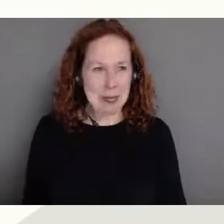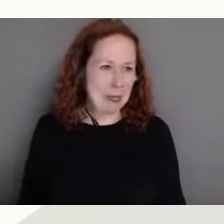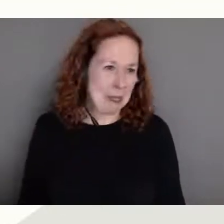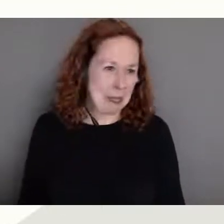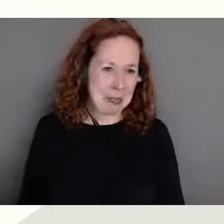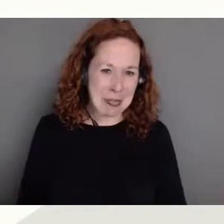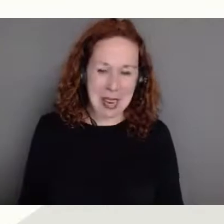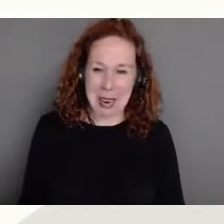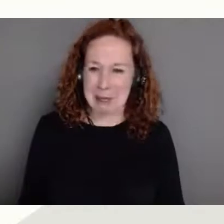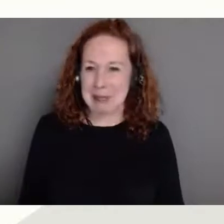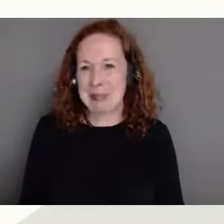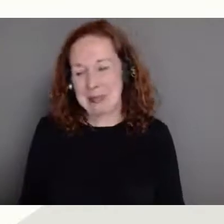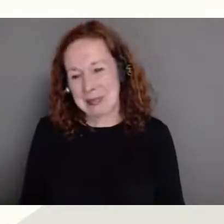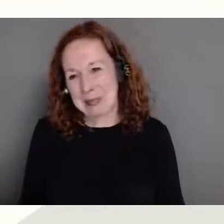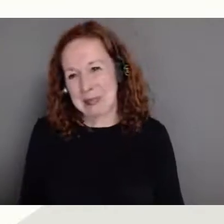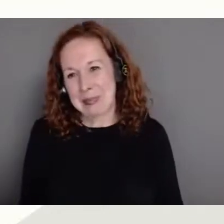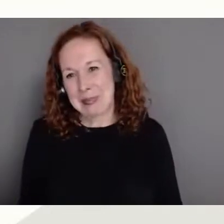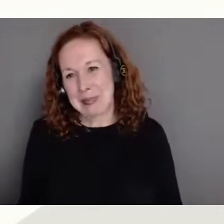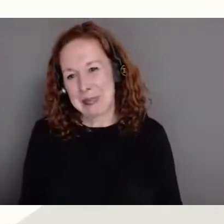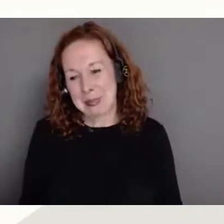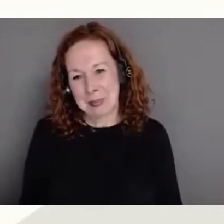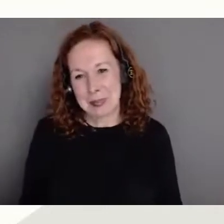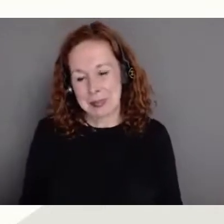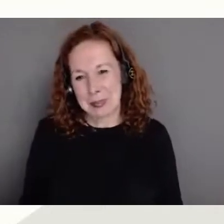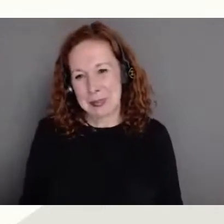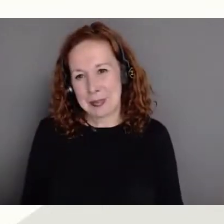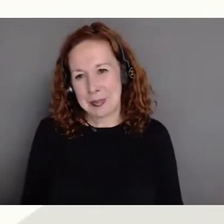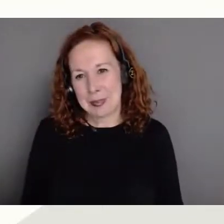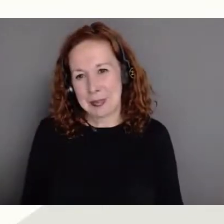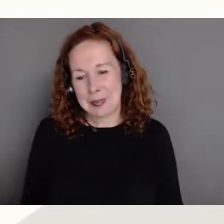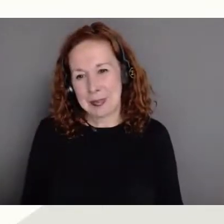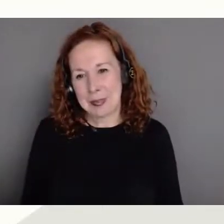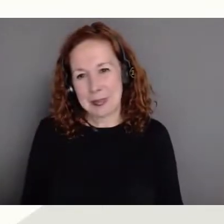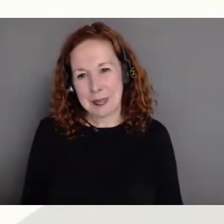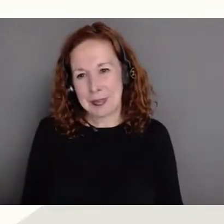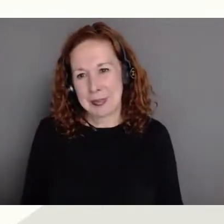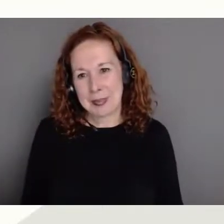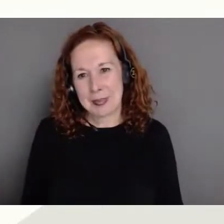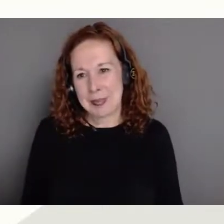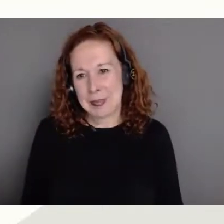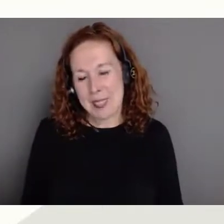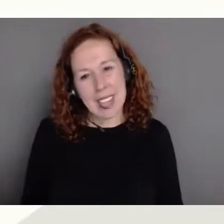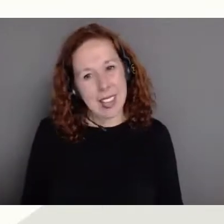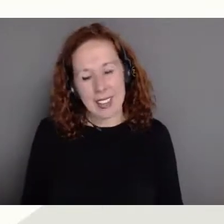she'll acknowledge. Yeah, Yeah. for sure, for sure. Tanya, if you can believe it, we have